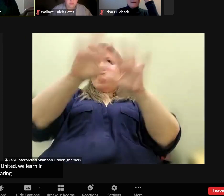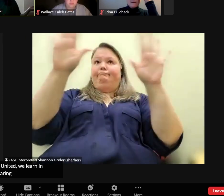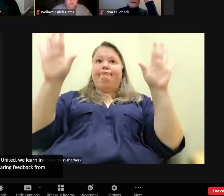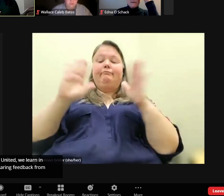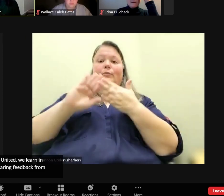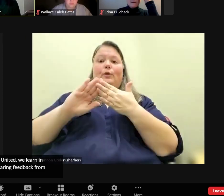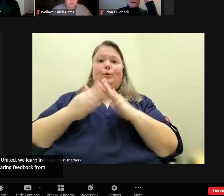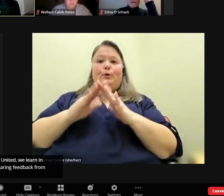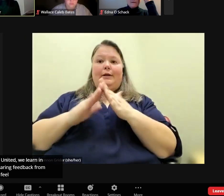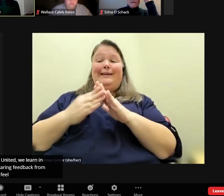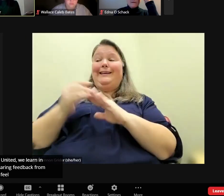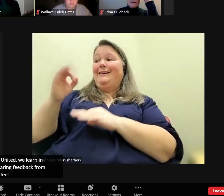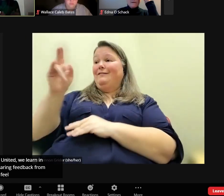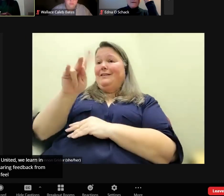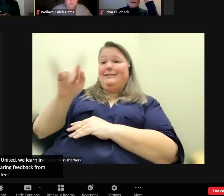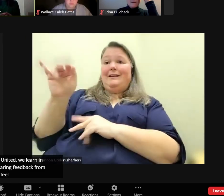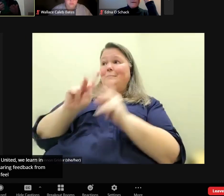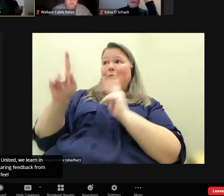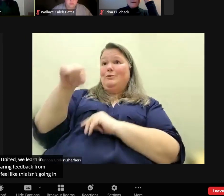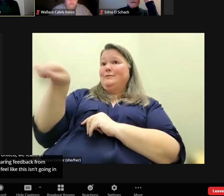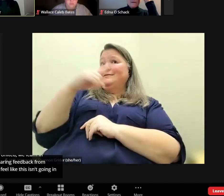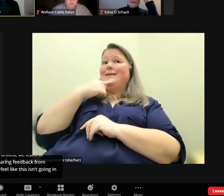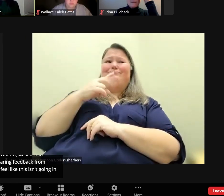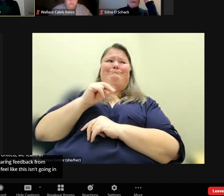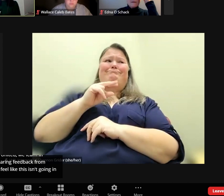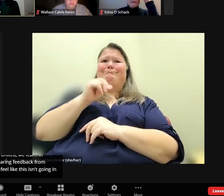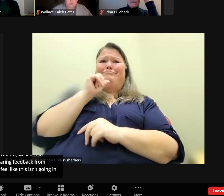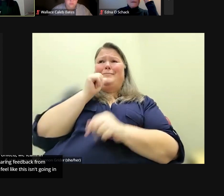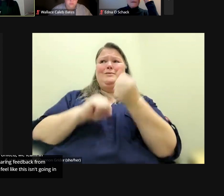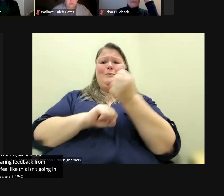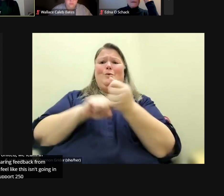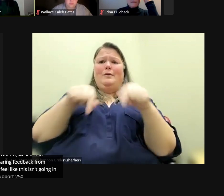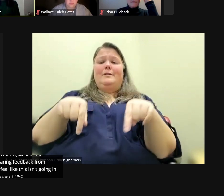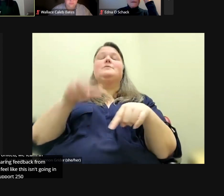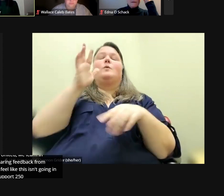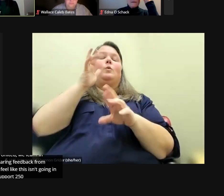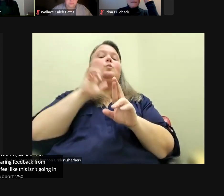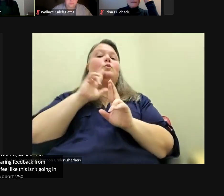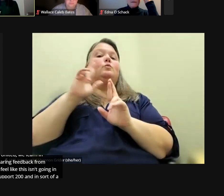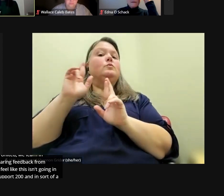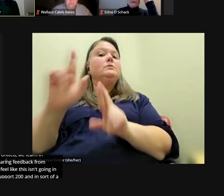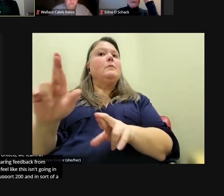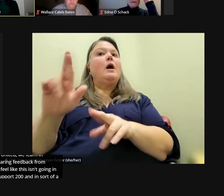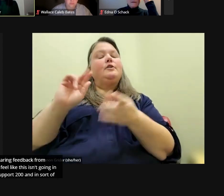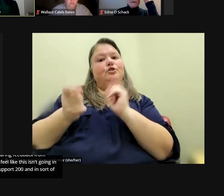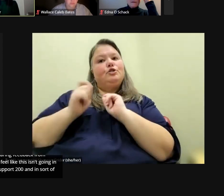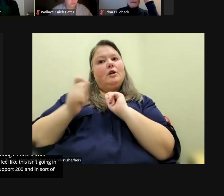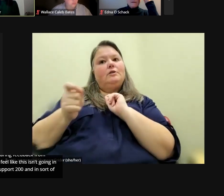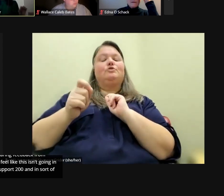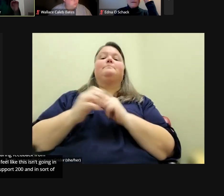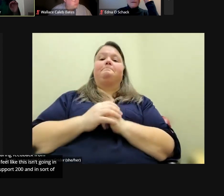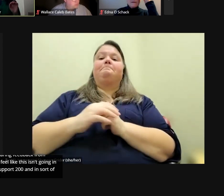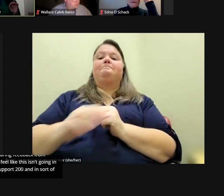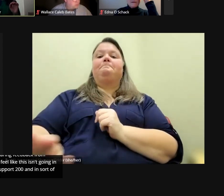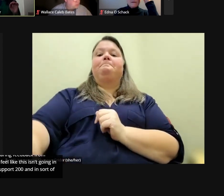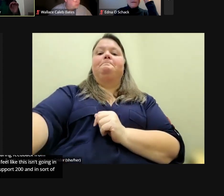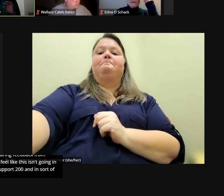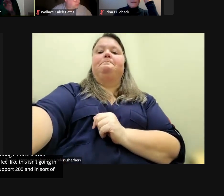this isn't going in the direction that they support, we'll need to respond and sort of adjust course as well. So it's